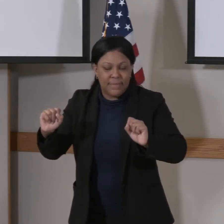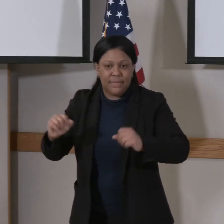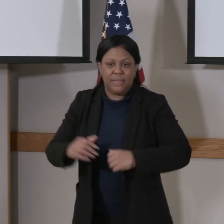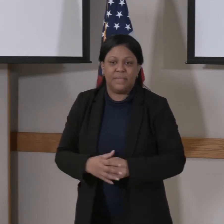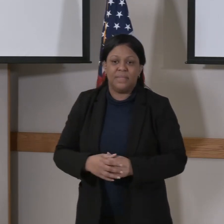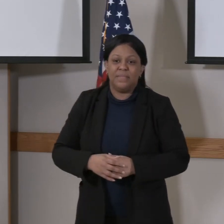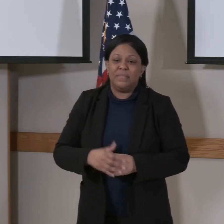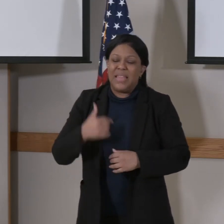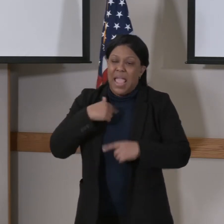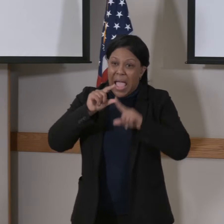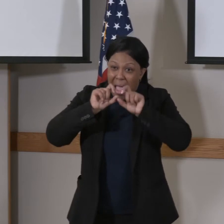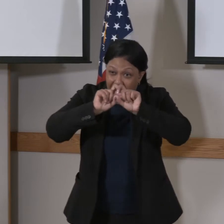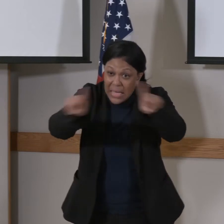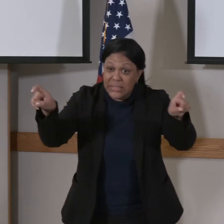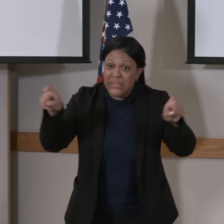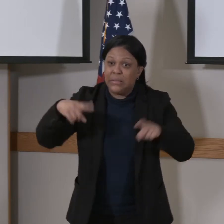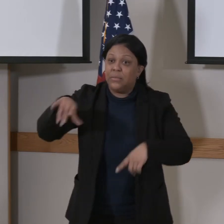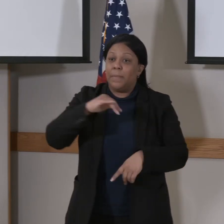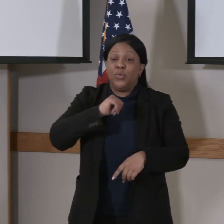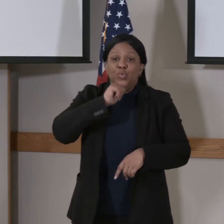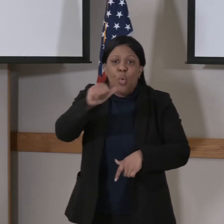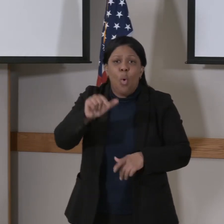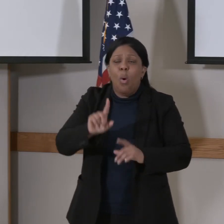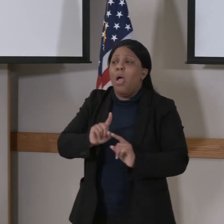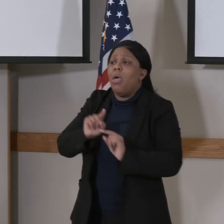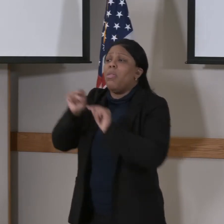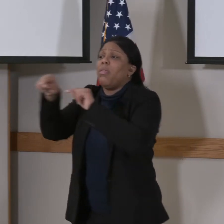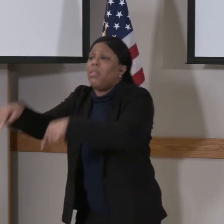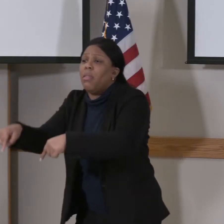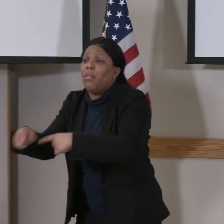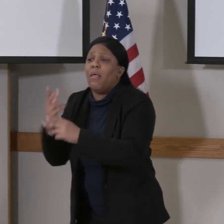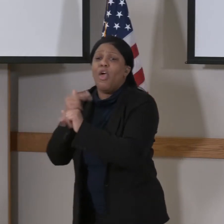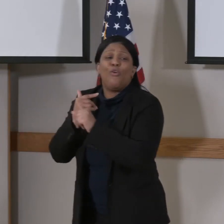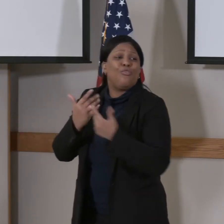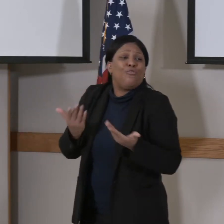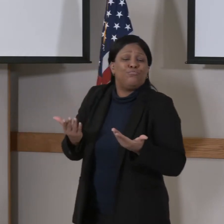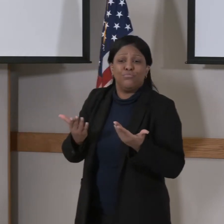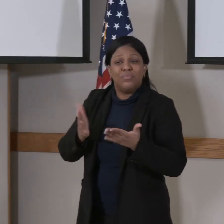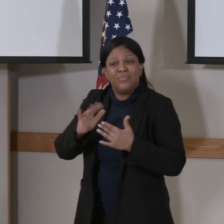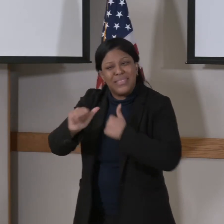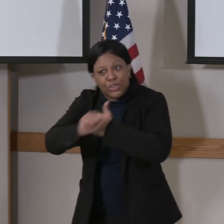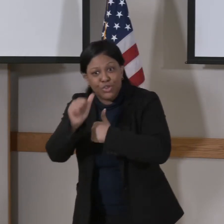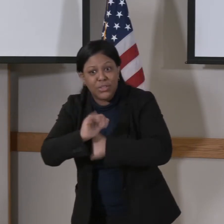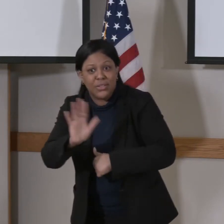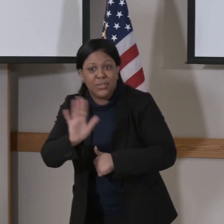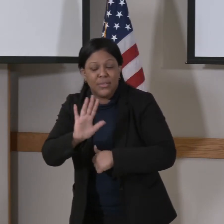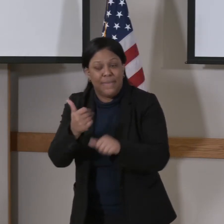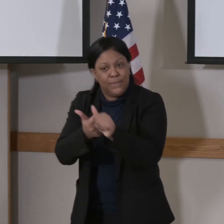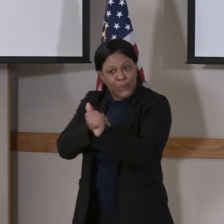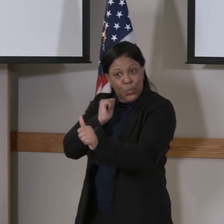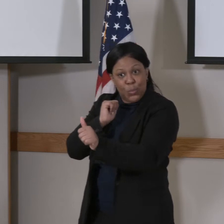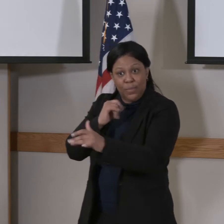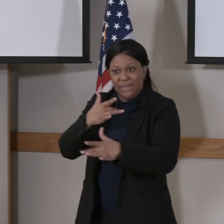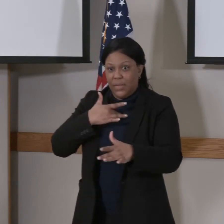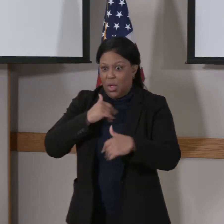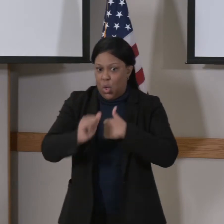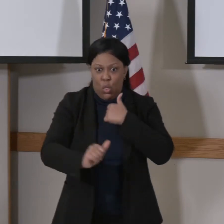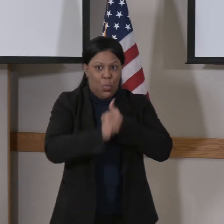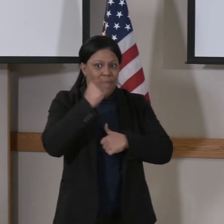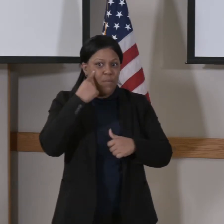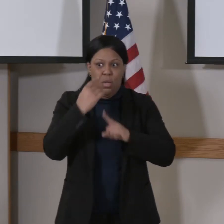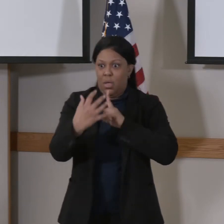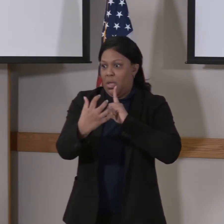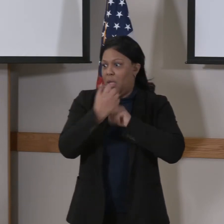it because it's dangerous. And so this isn't about necessarily the threat of enforcement. It's me asking you, please don't do